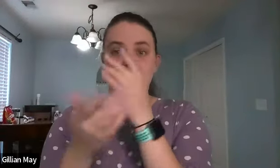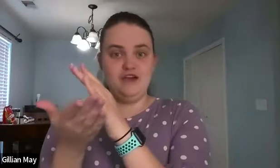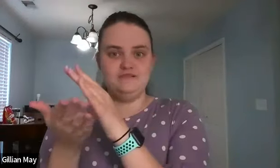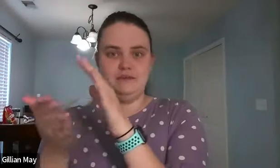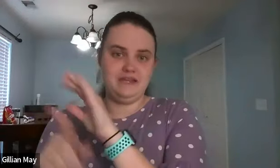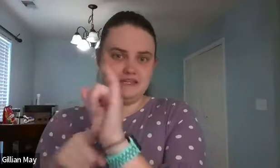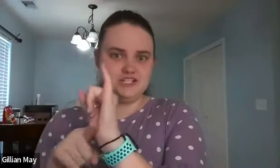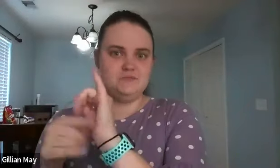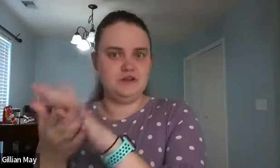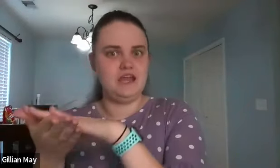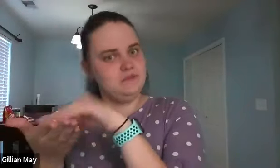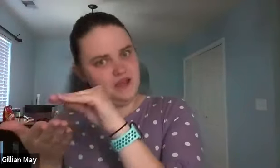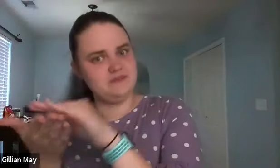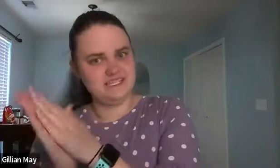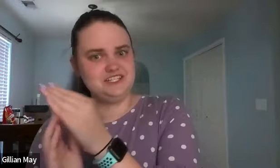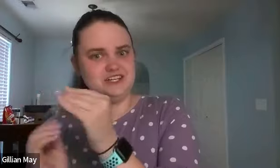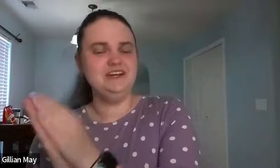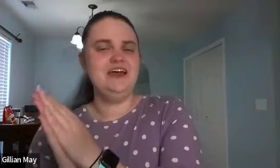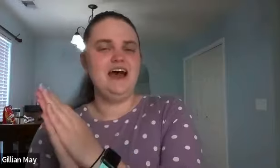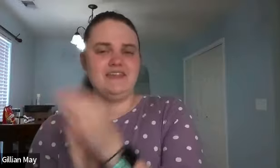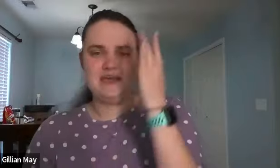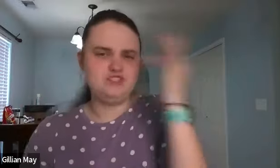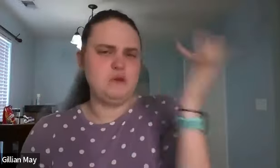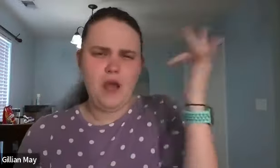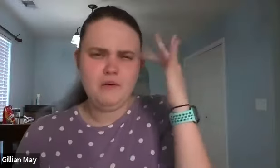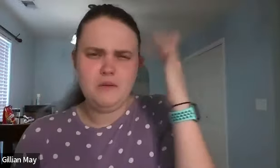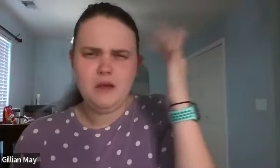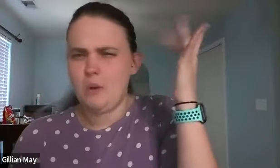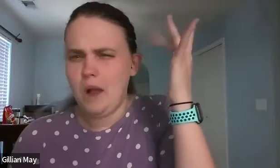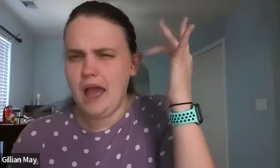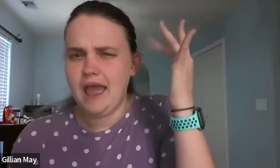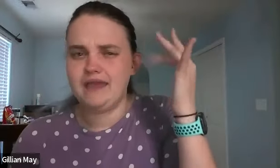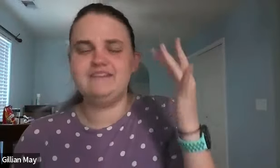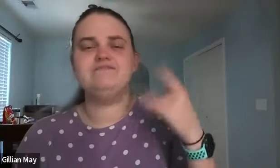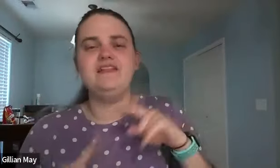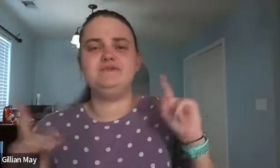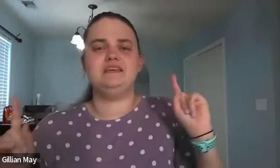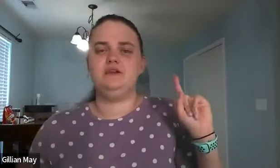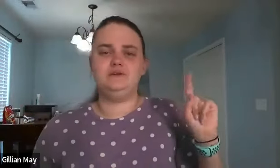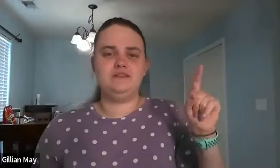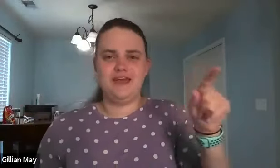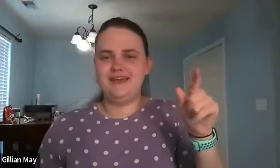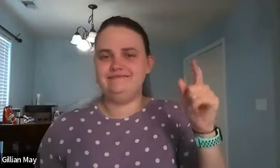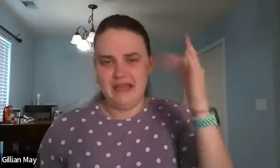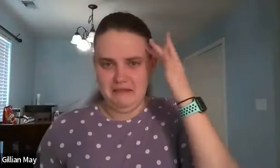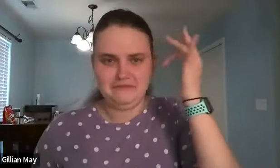how, like my internship, learning how to become a teacher, they kept doing why. And I finally was like, you know what, I like this